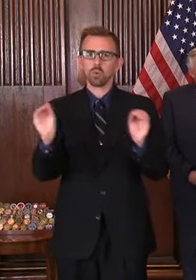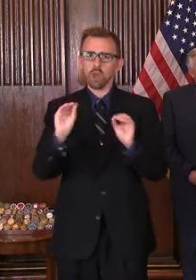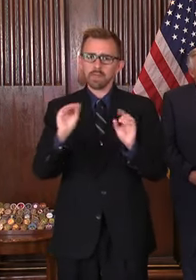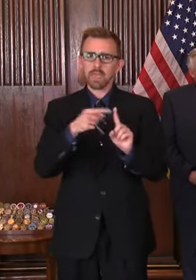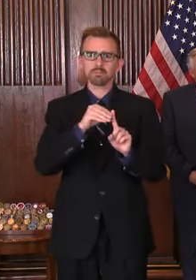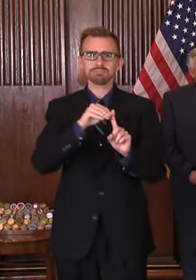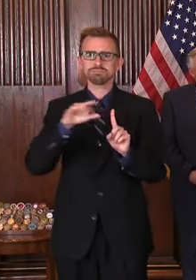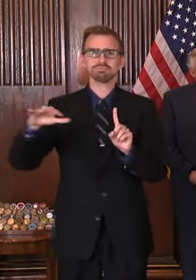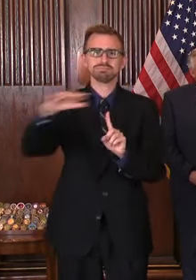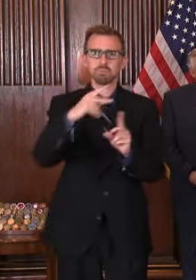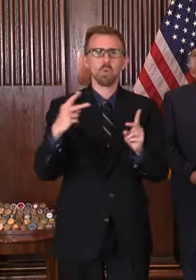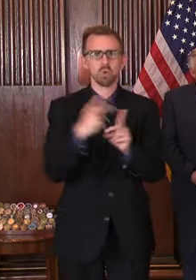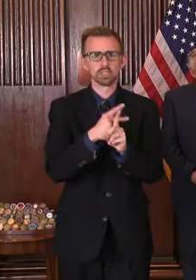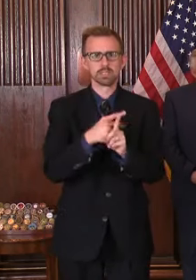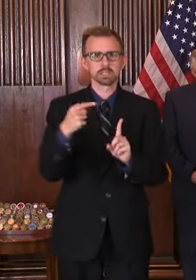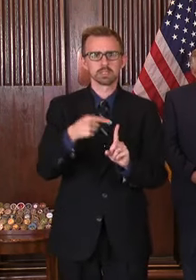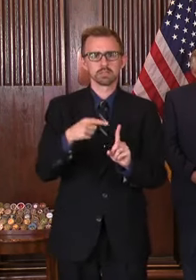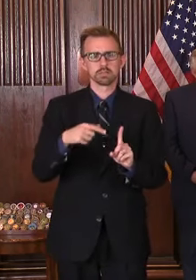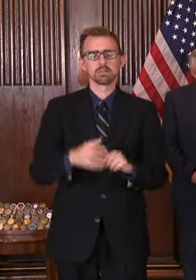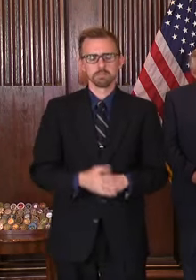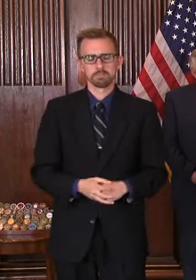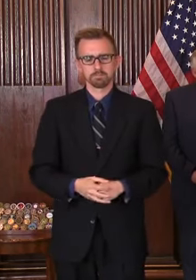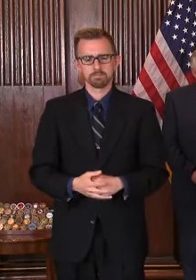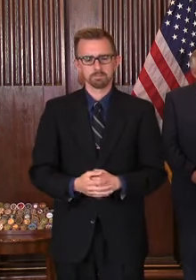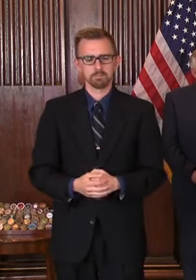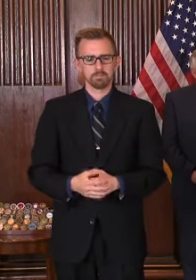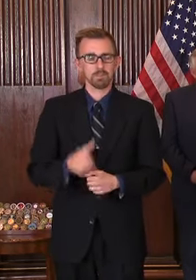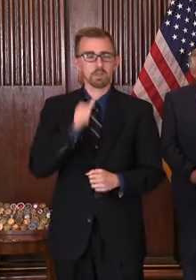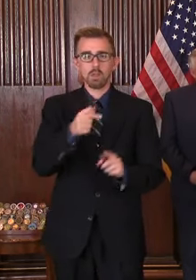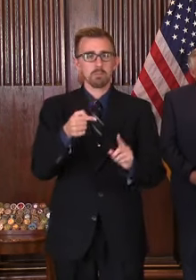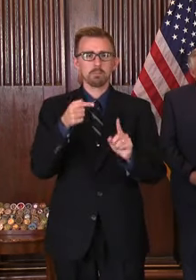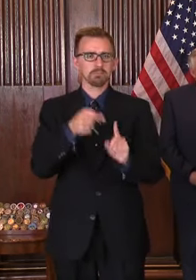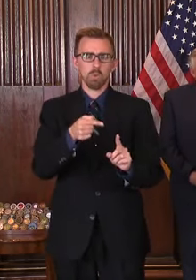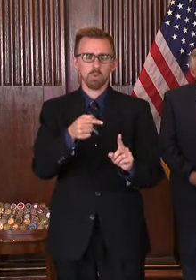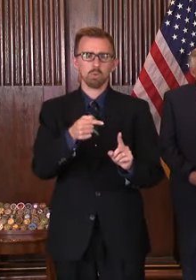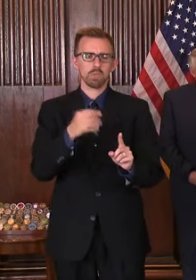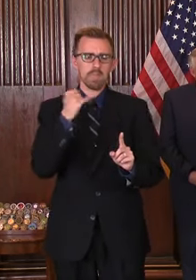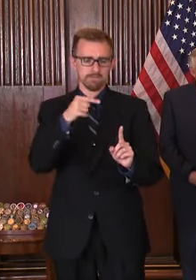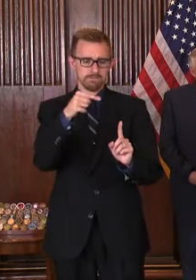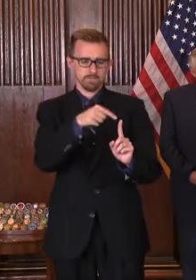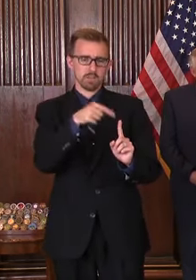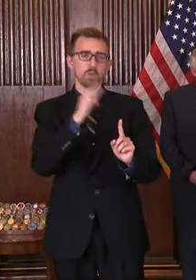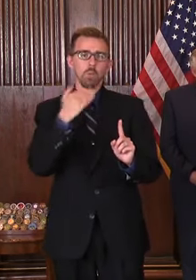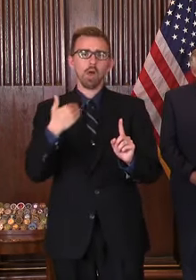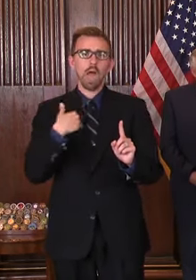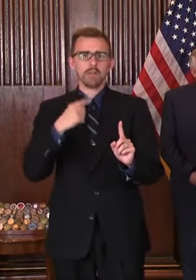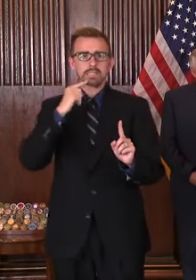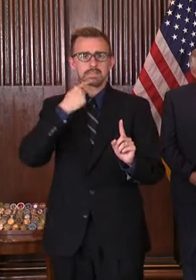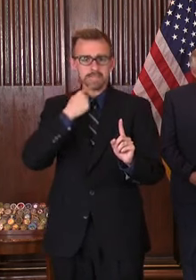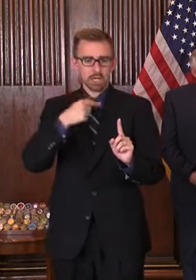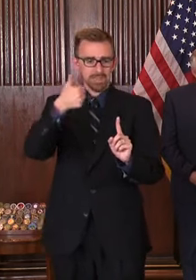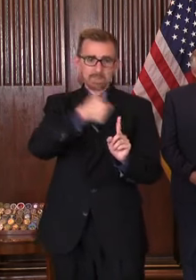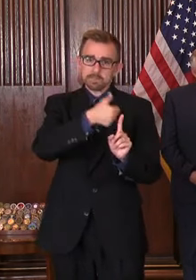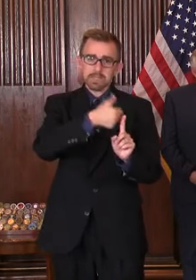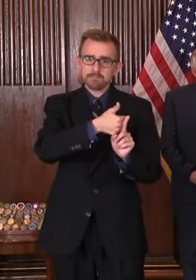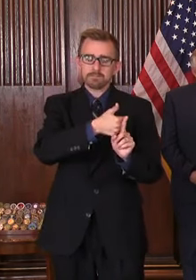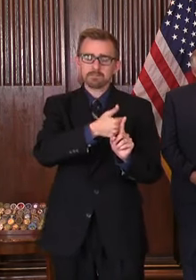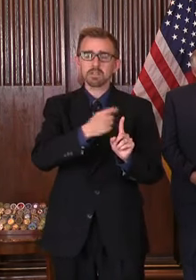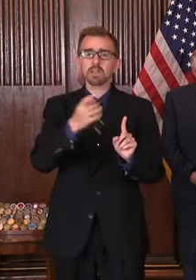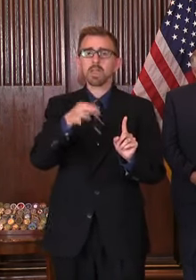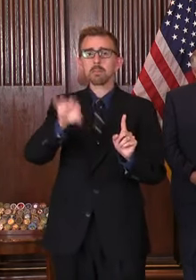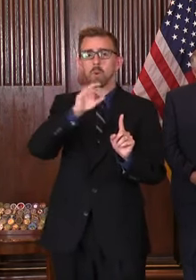virus. So it is not about looking at whether or not that one person will have severe consequences, as it